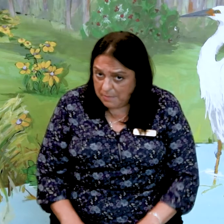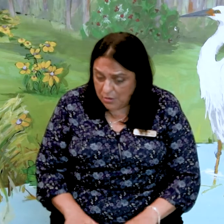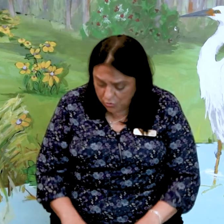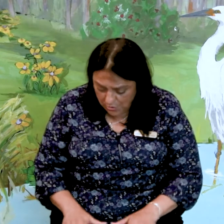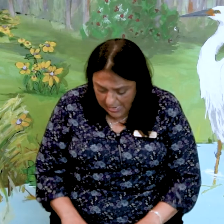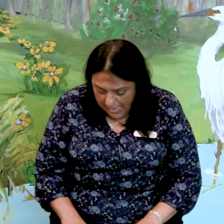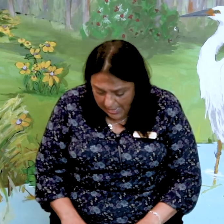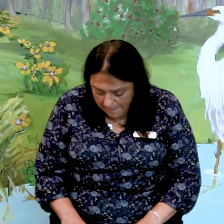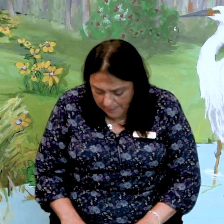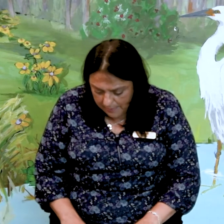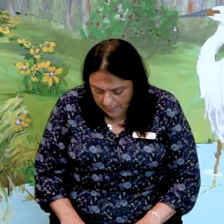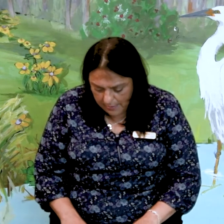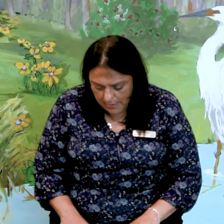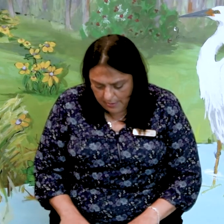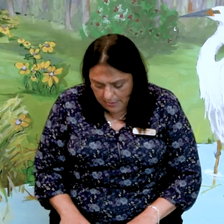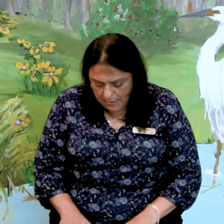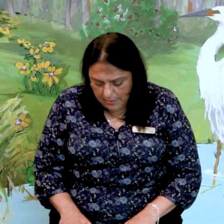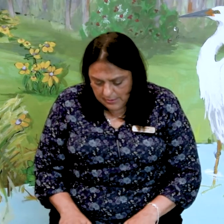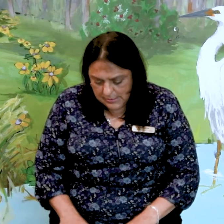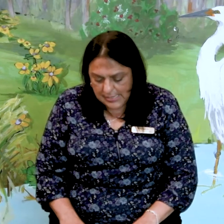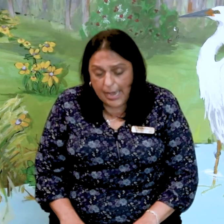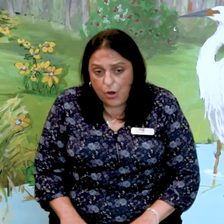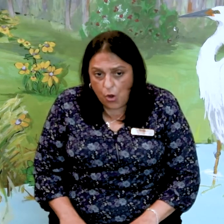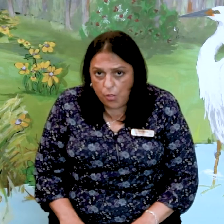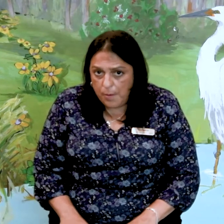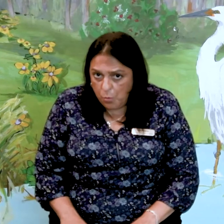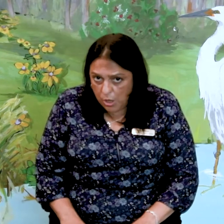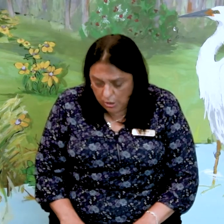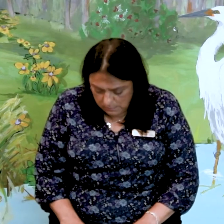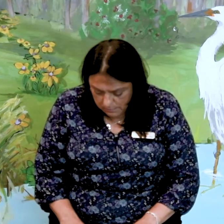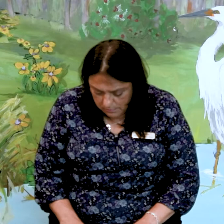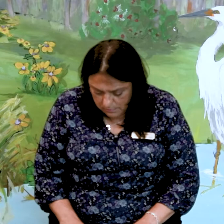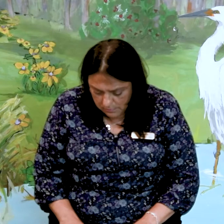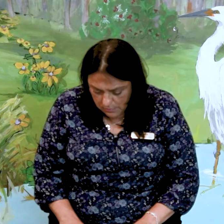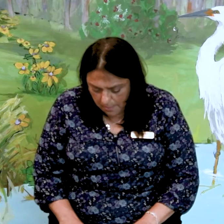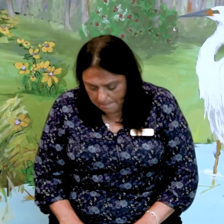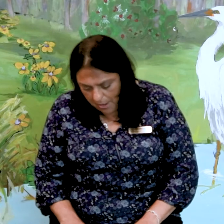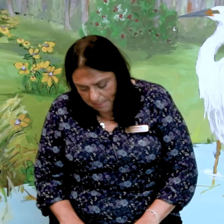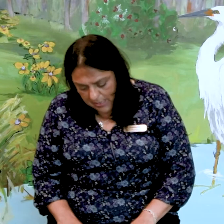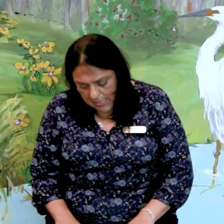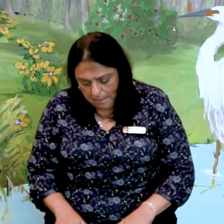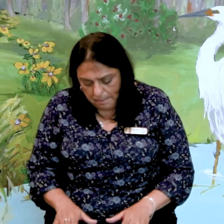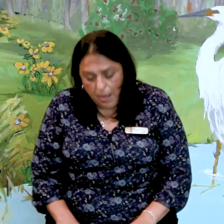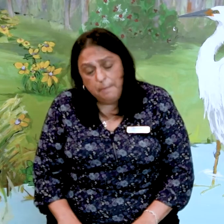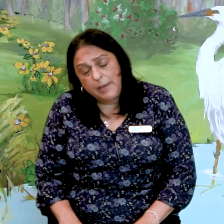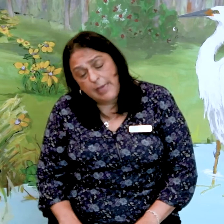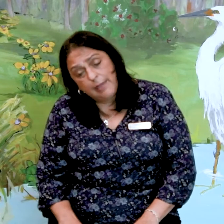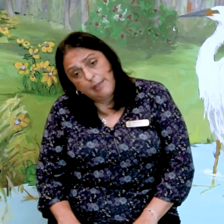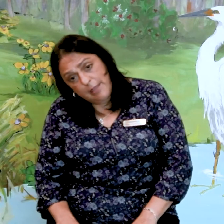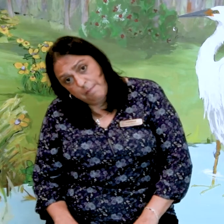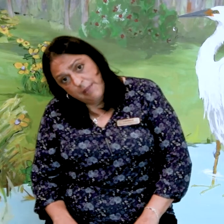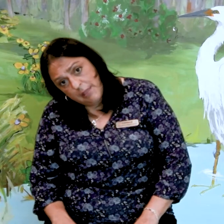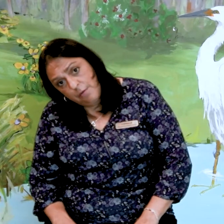on your lap, sat on the wall. Pumpkin, pumpkin, tipped and